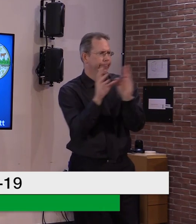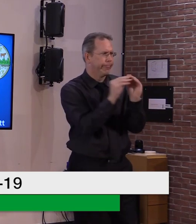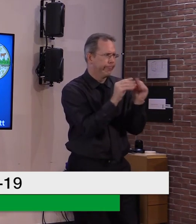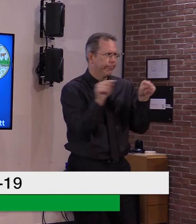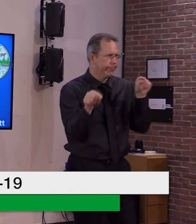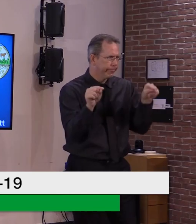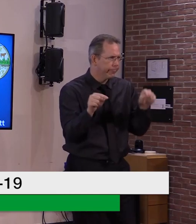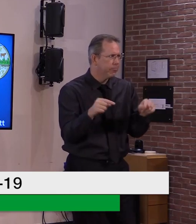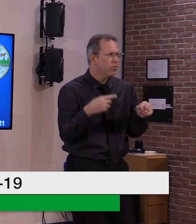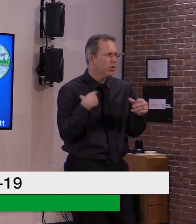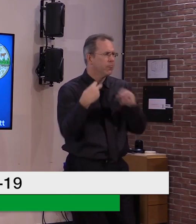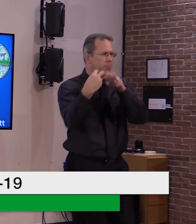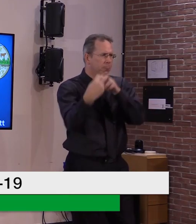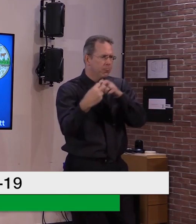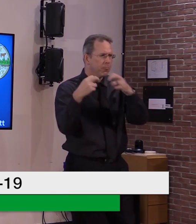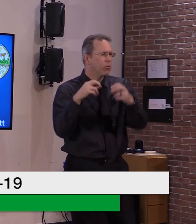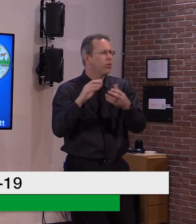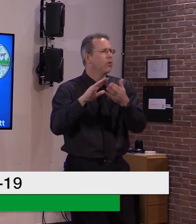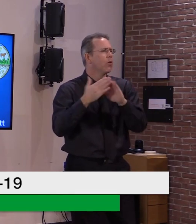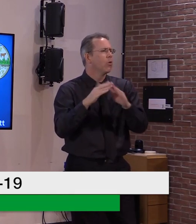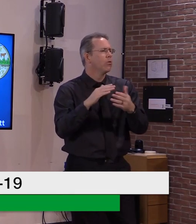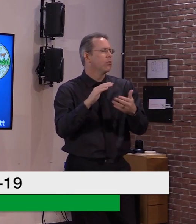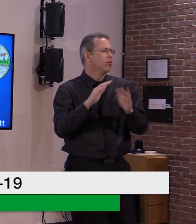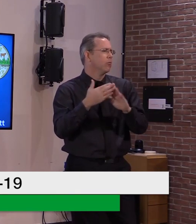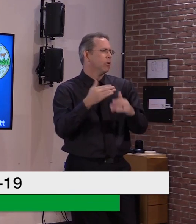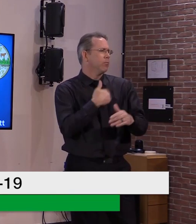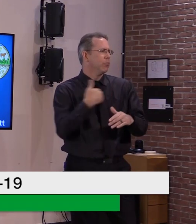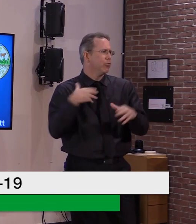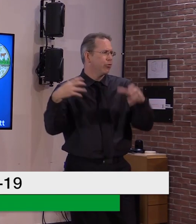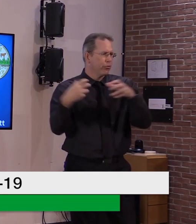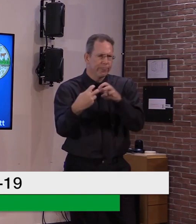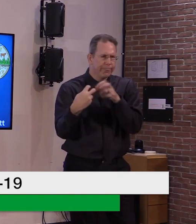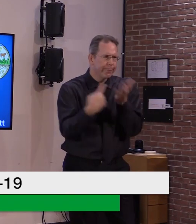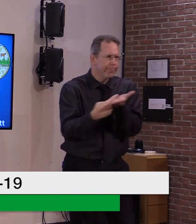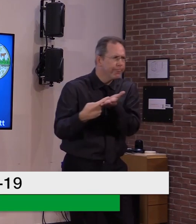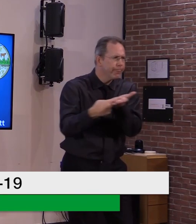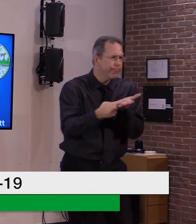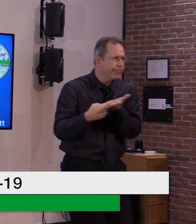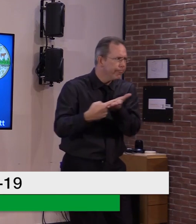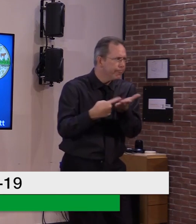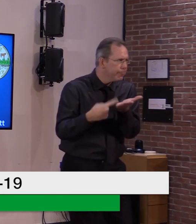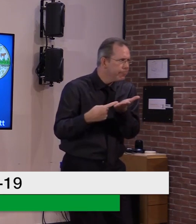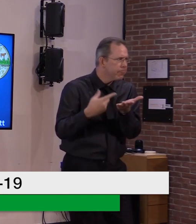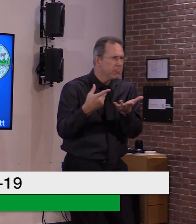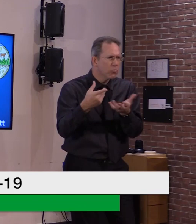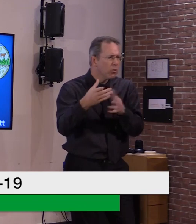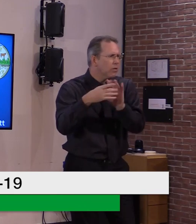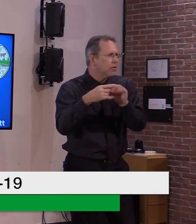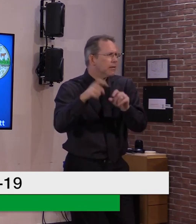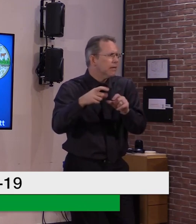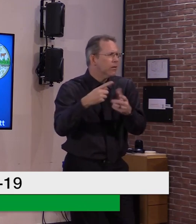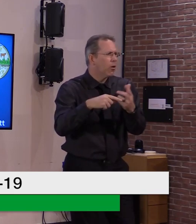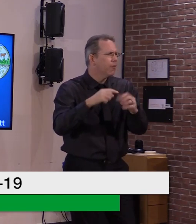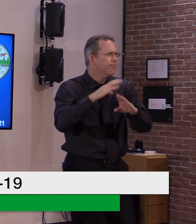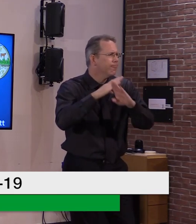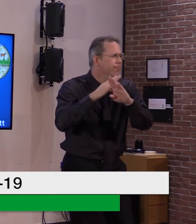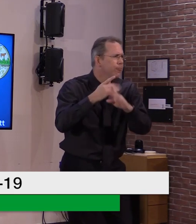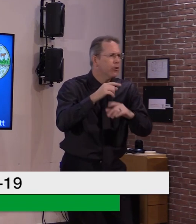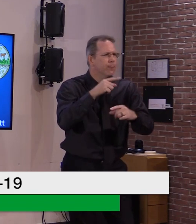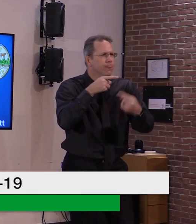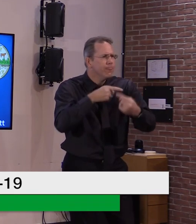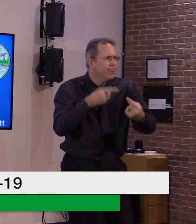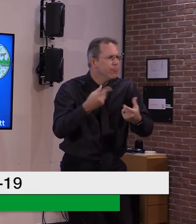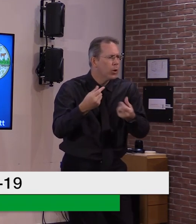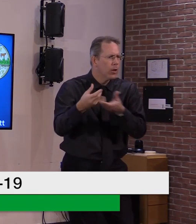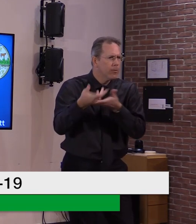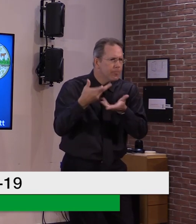we really spent some time talking with them asking them what they needed provided them with information so that they